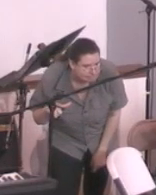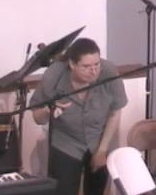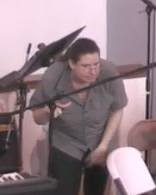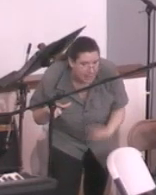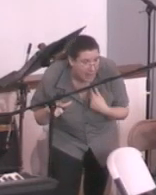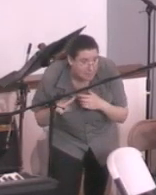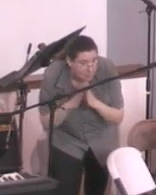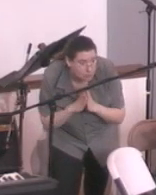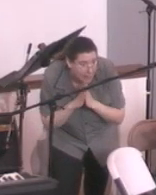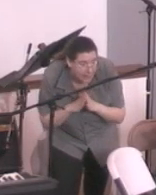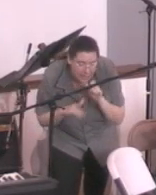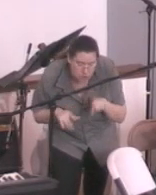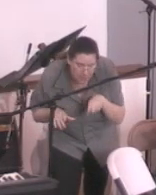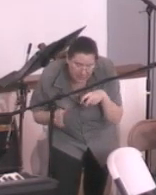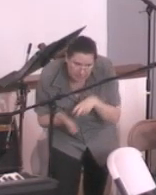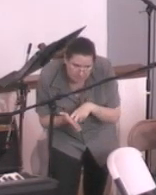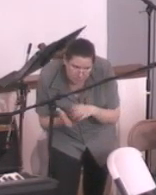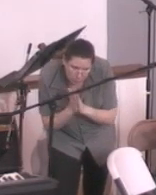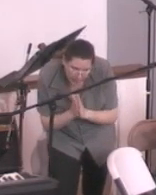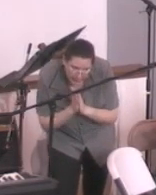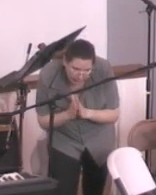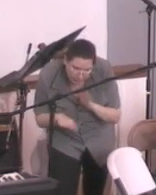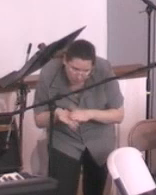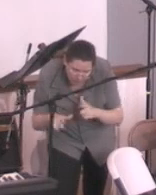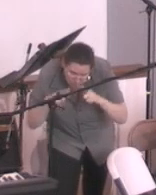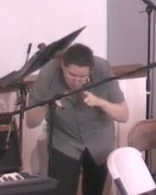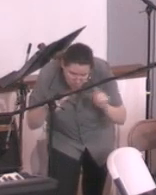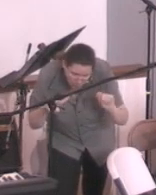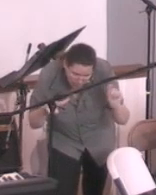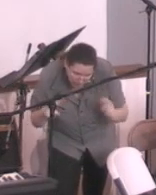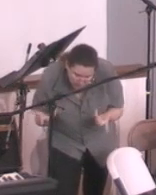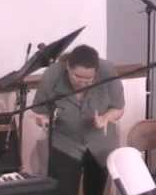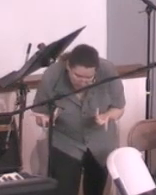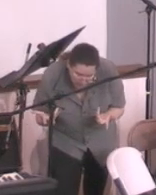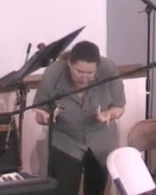Praying, Father God, please.